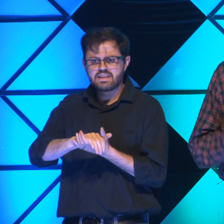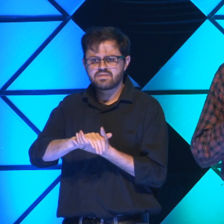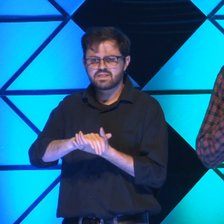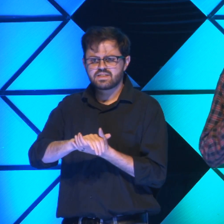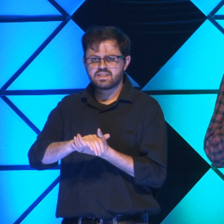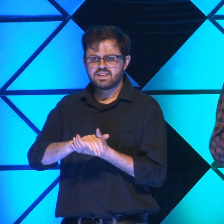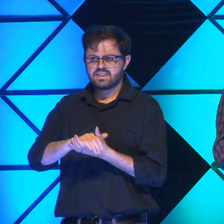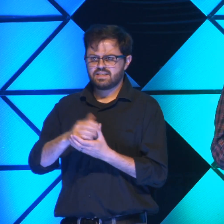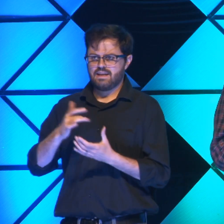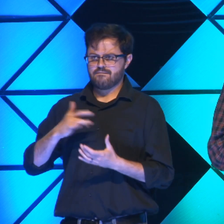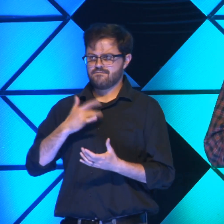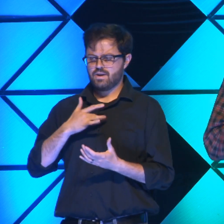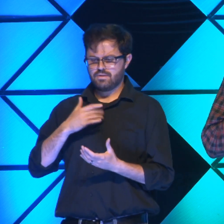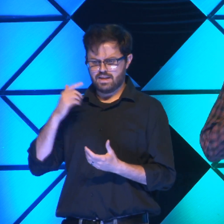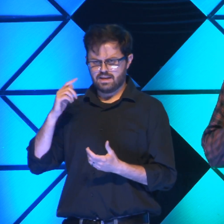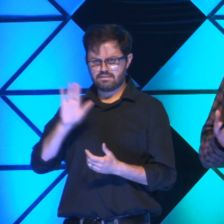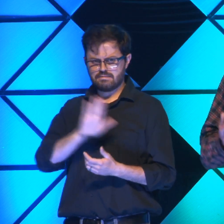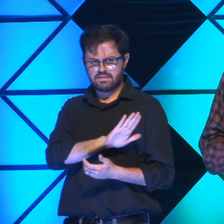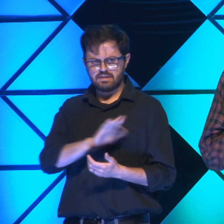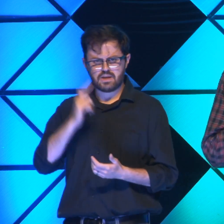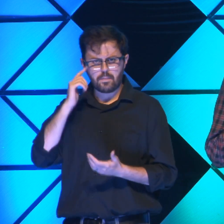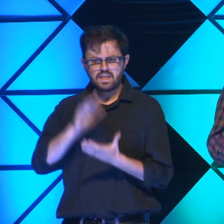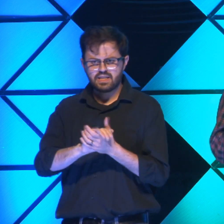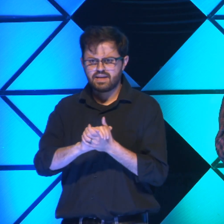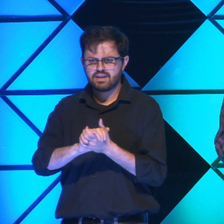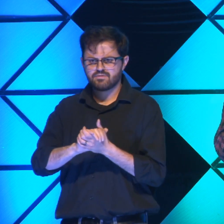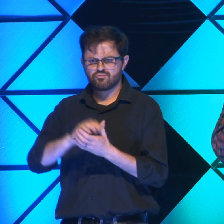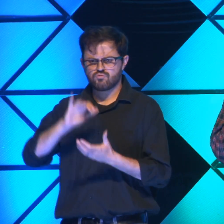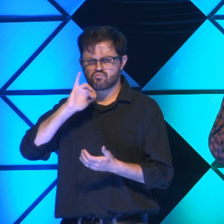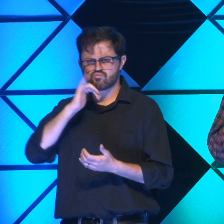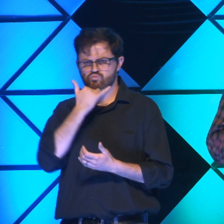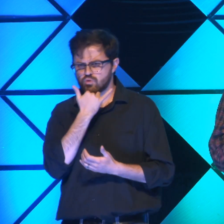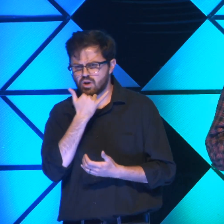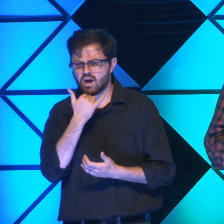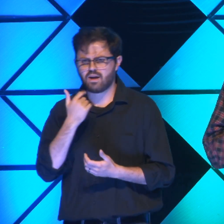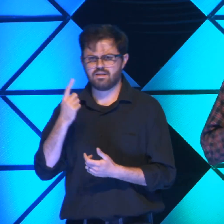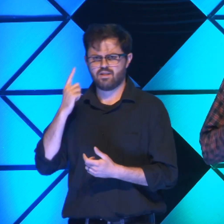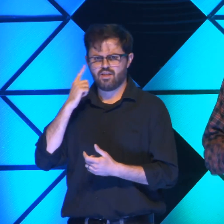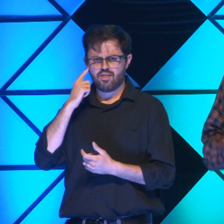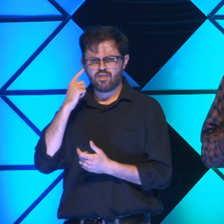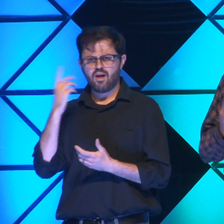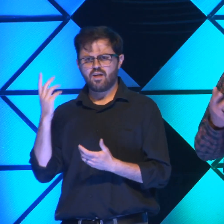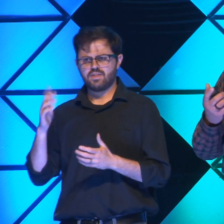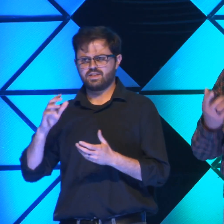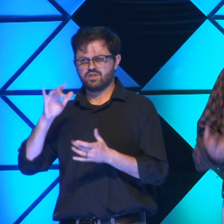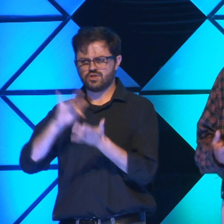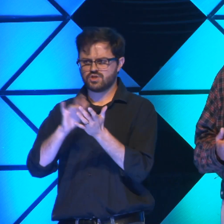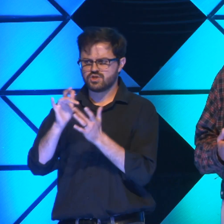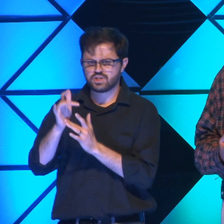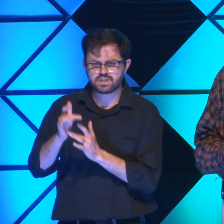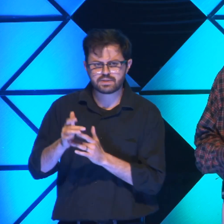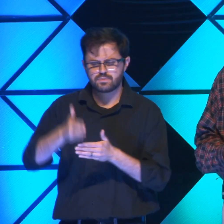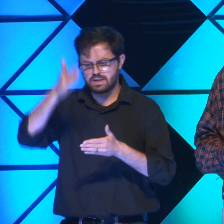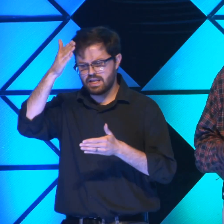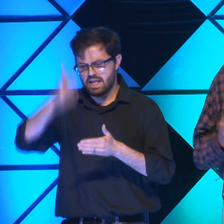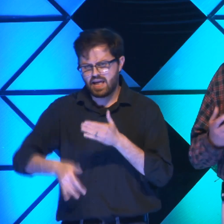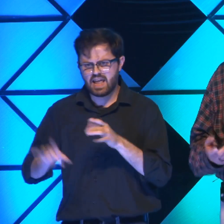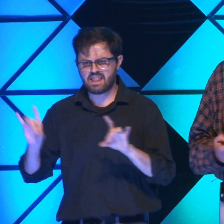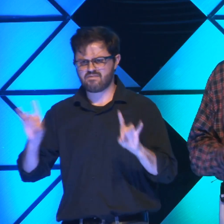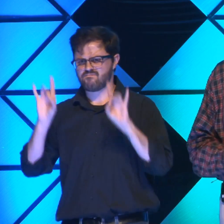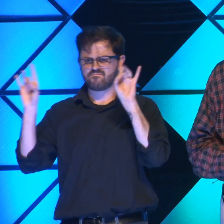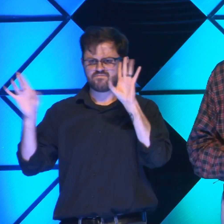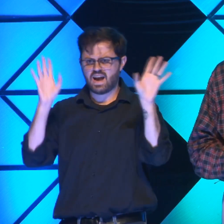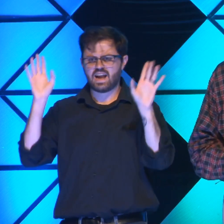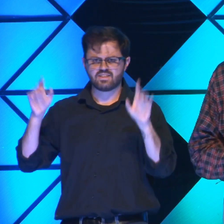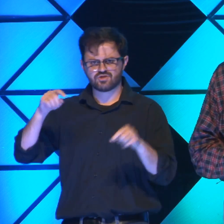They saw Jesus as the bringer of peace, as the one who was going to end the violence of the times of